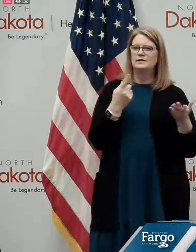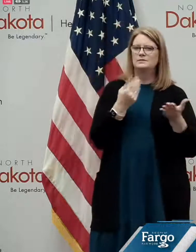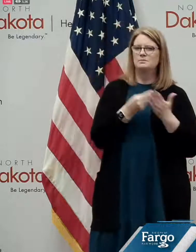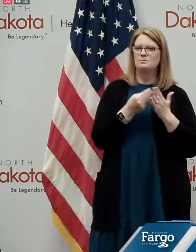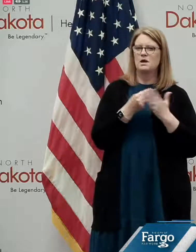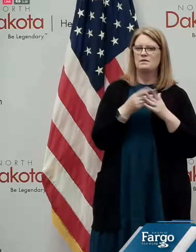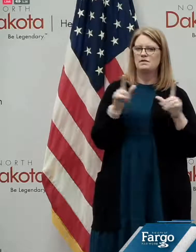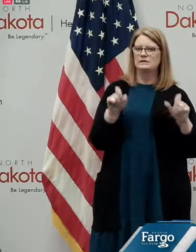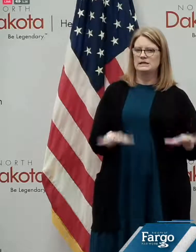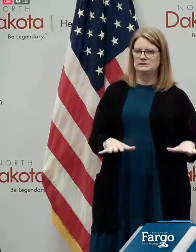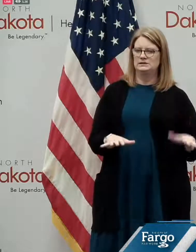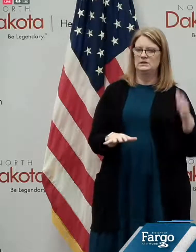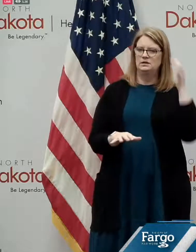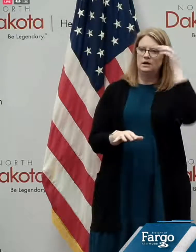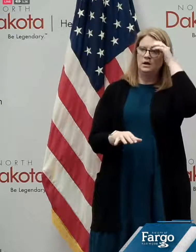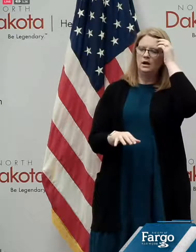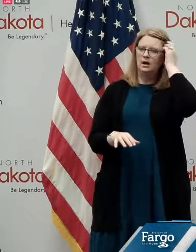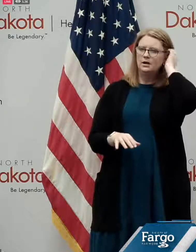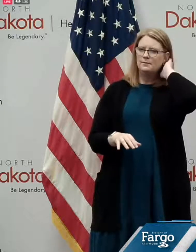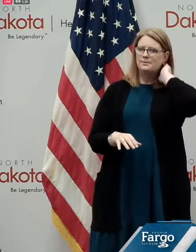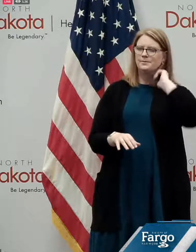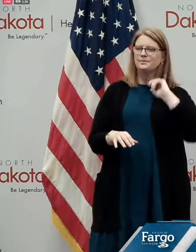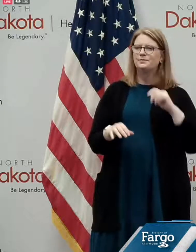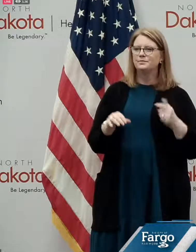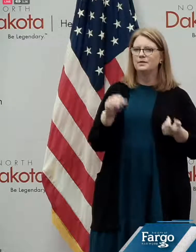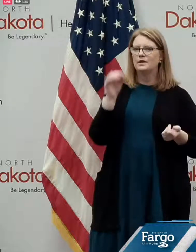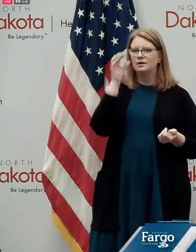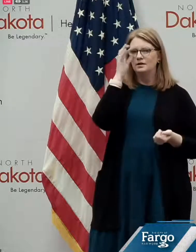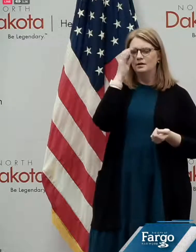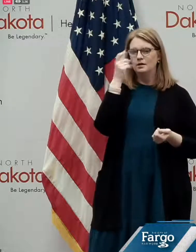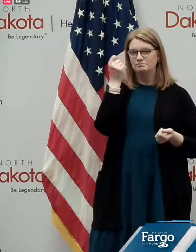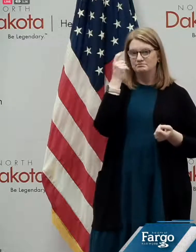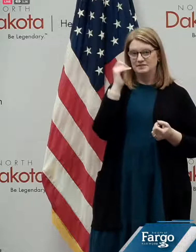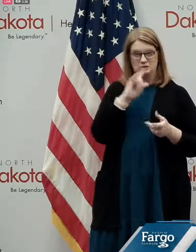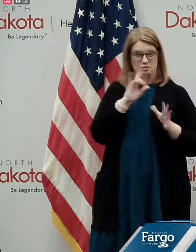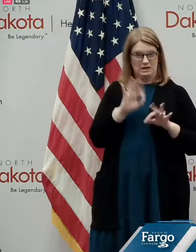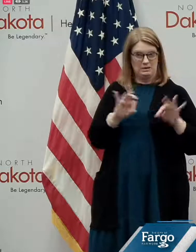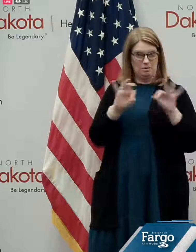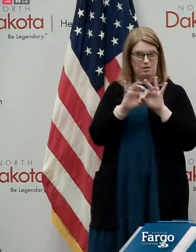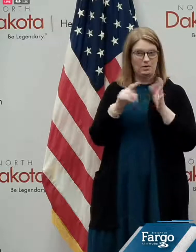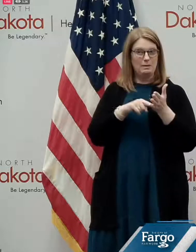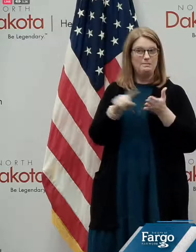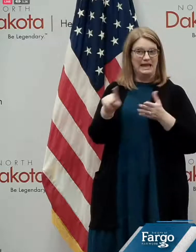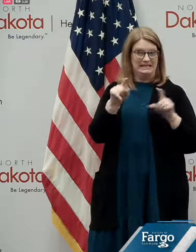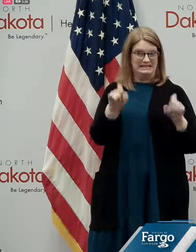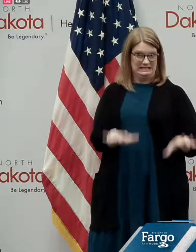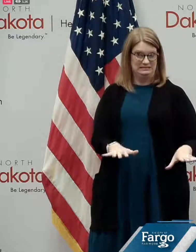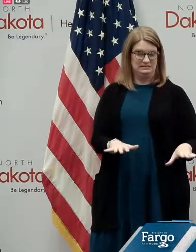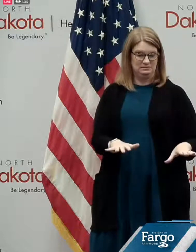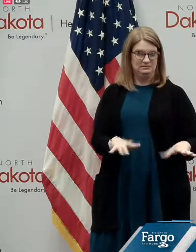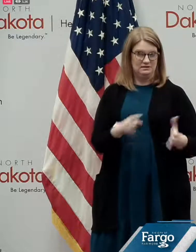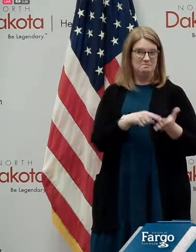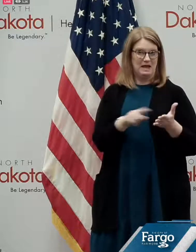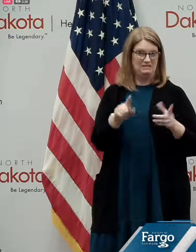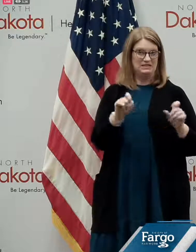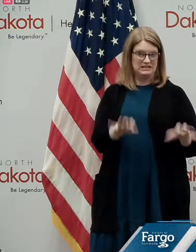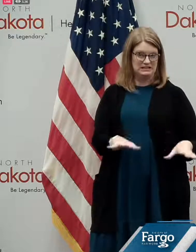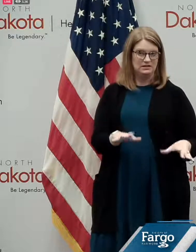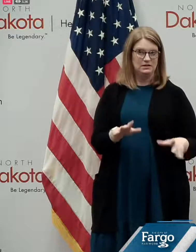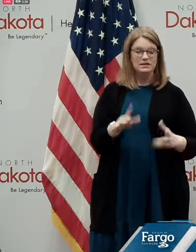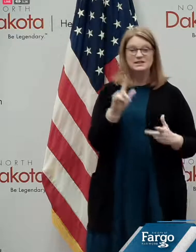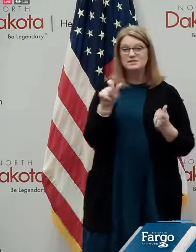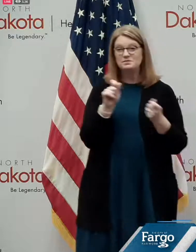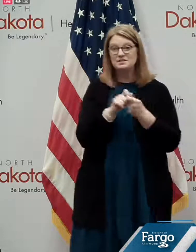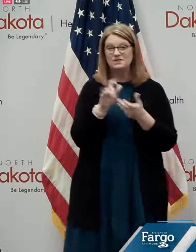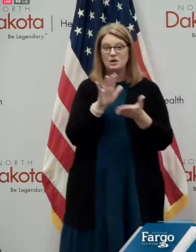I think that it's very important that we continue to fund a testing effort in this country, particularly when we've got all the